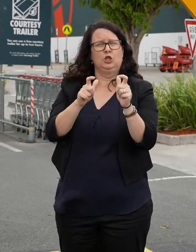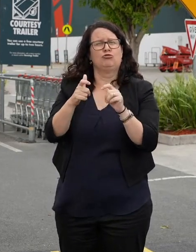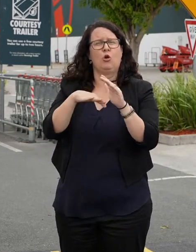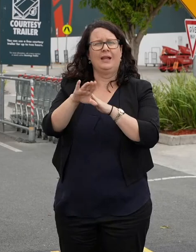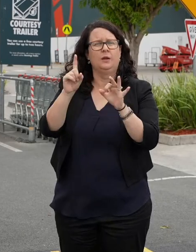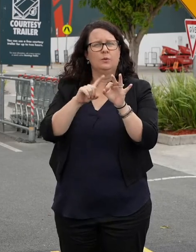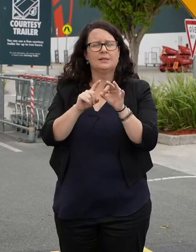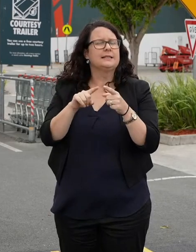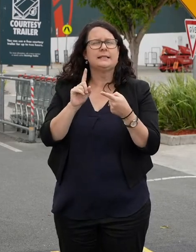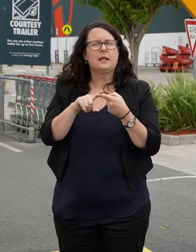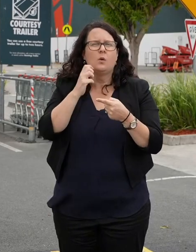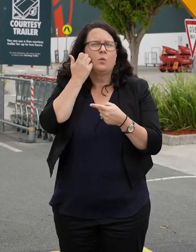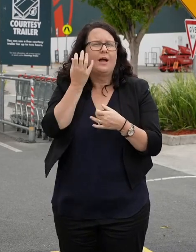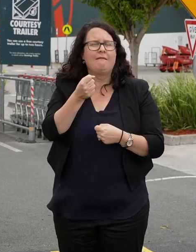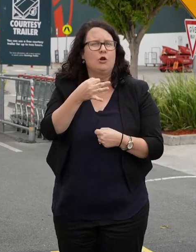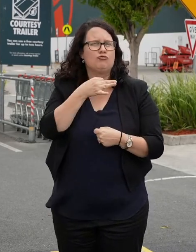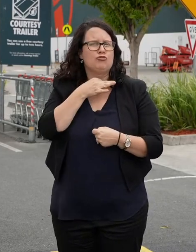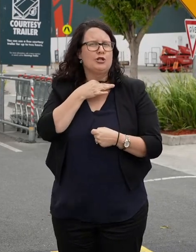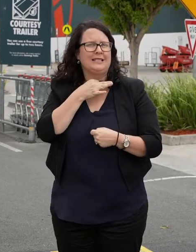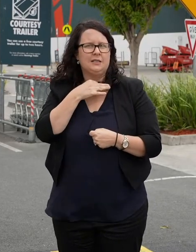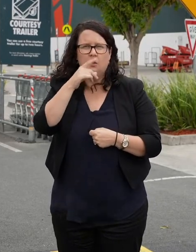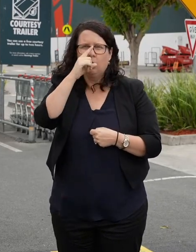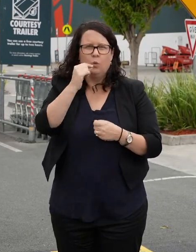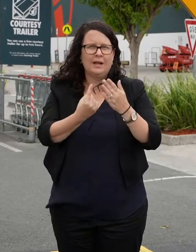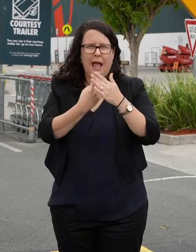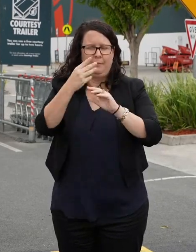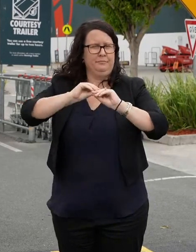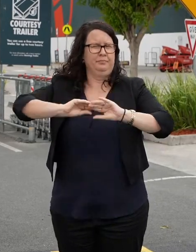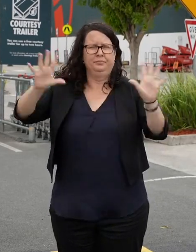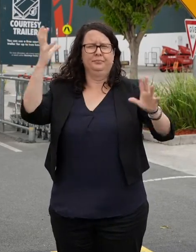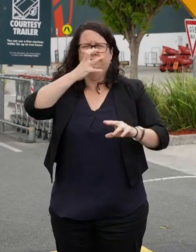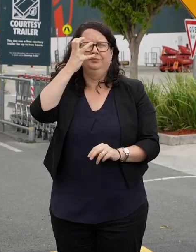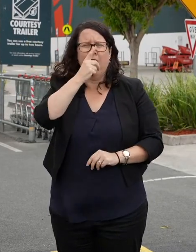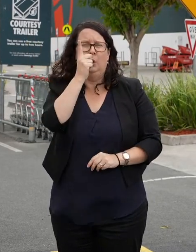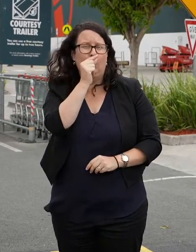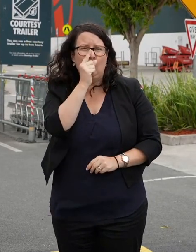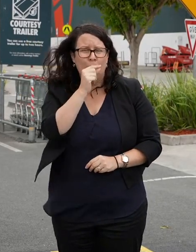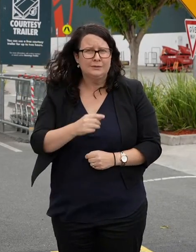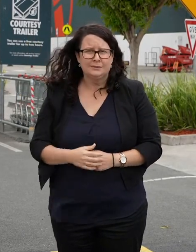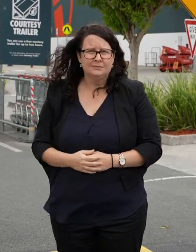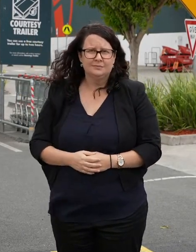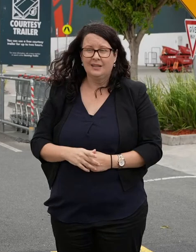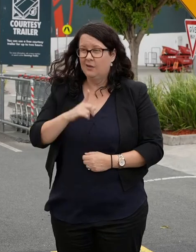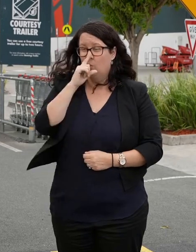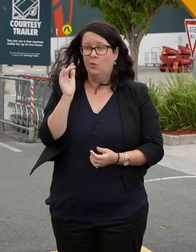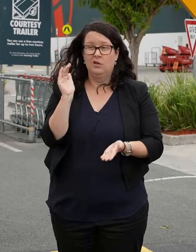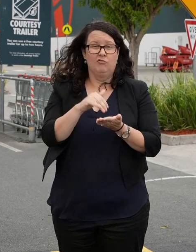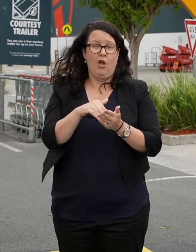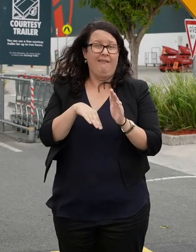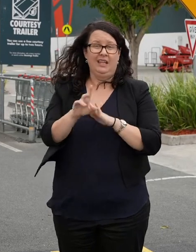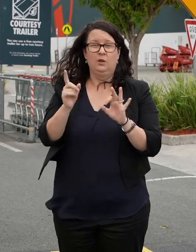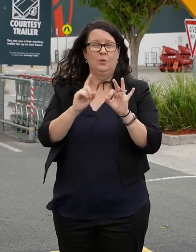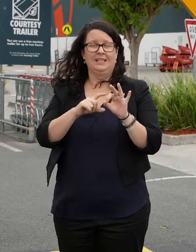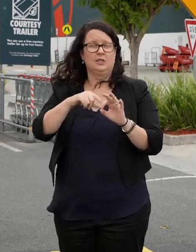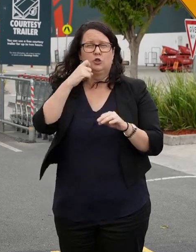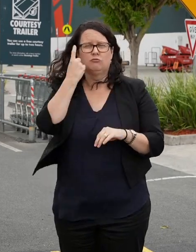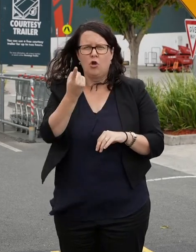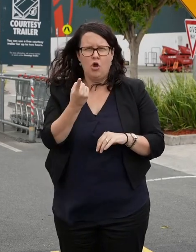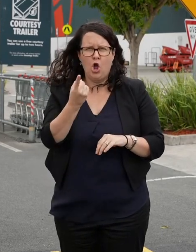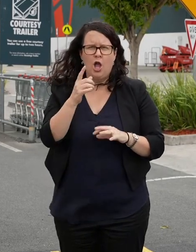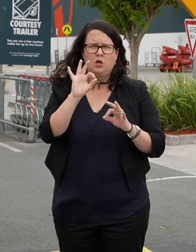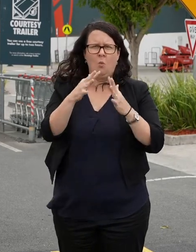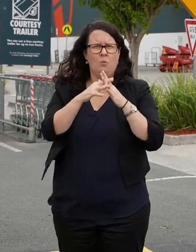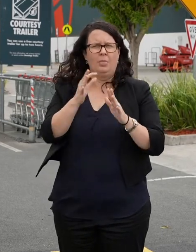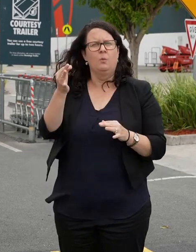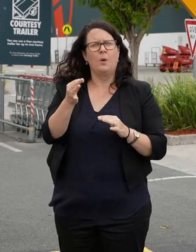is there. It's very, very real, and it could be here tomorrow. So don't wait. Come and get